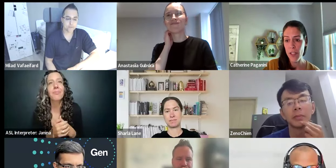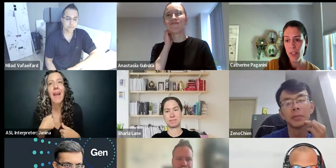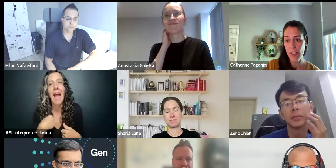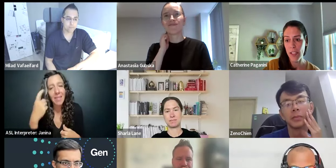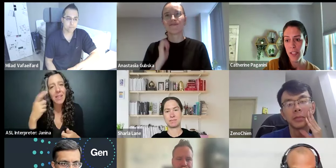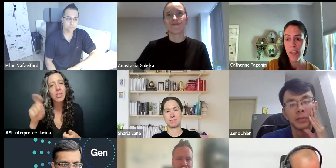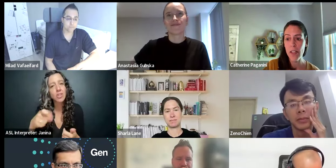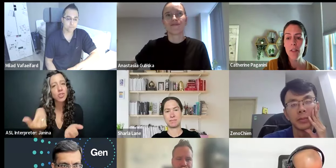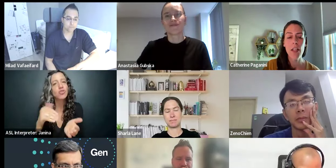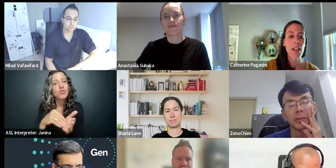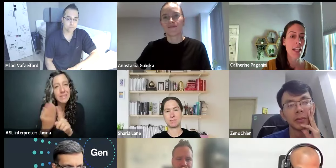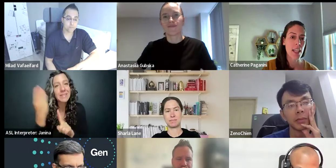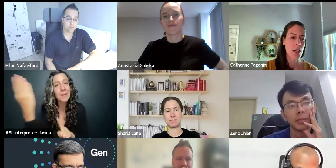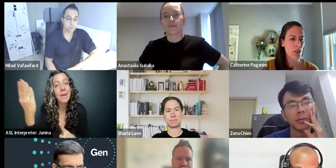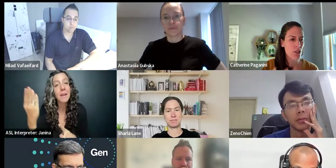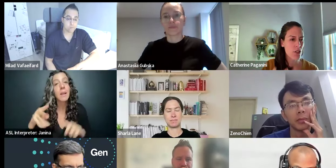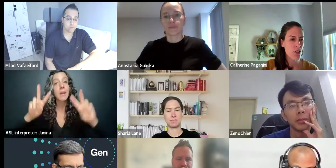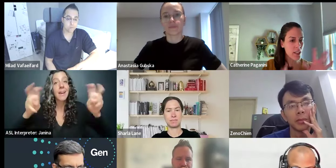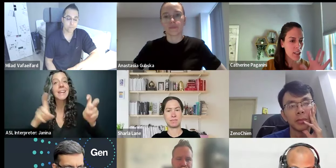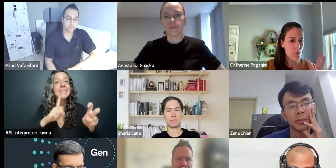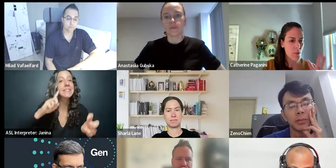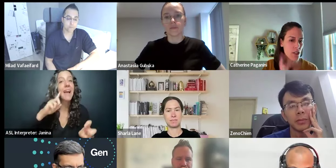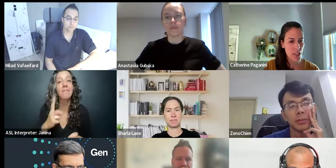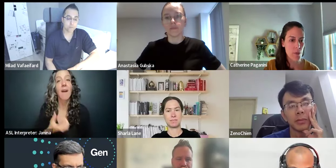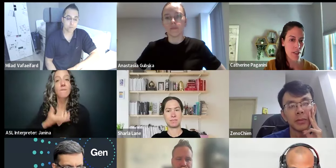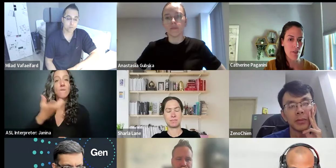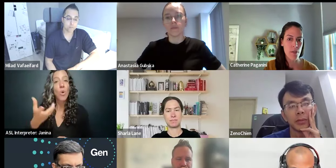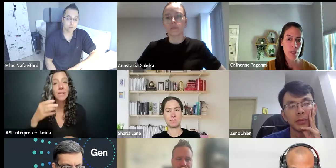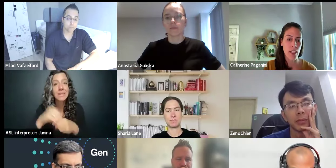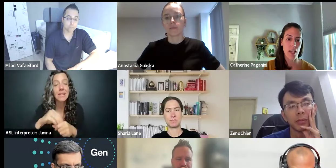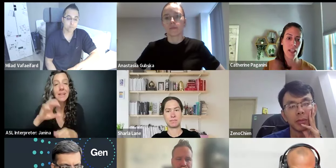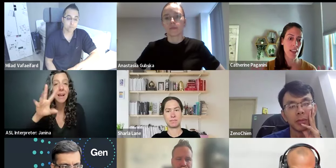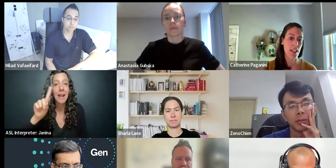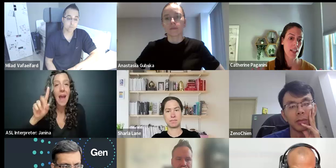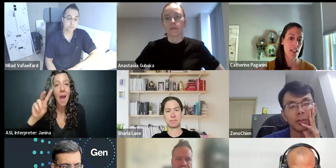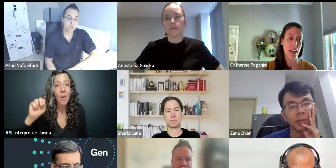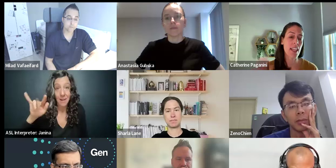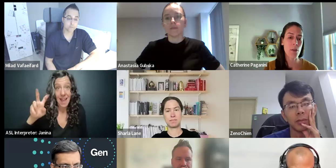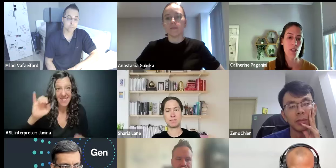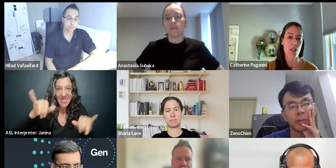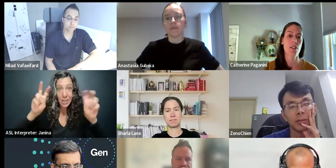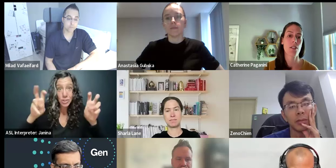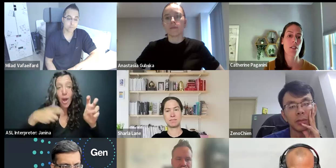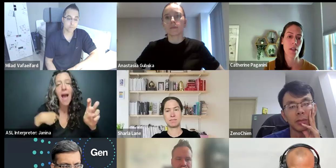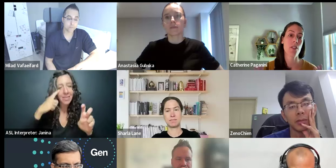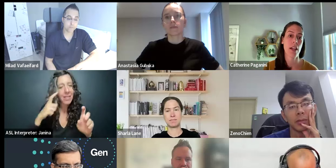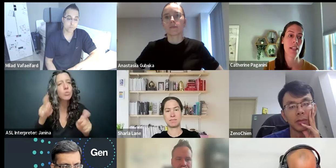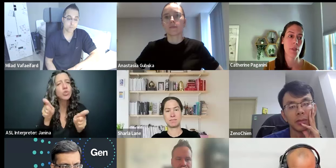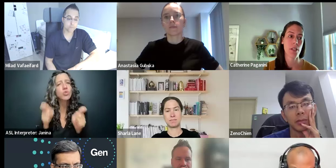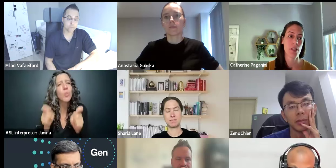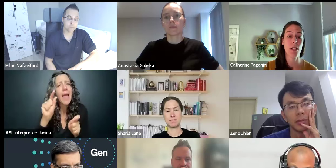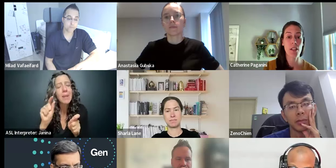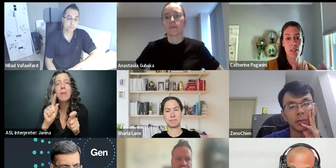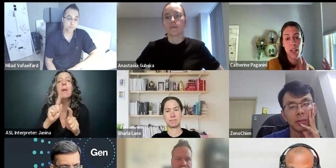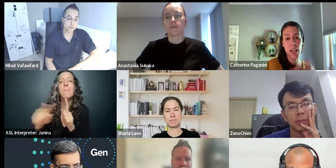submit the Deaf Voices in Cloud Native. I think I will just tweak it a little bit so it's a little bit different, but like I think